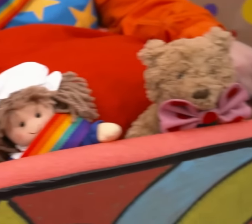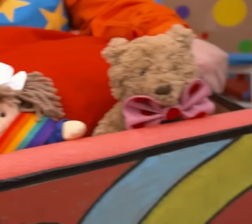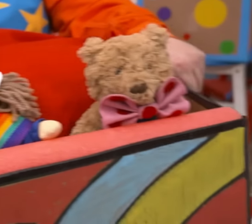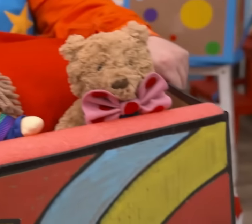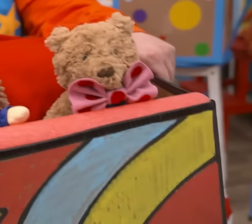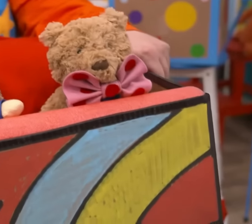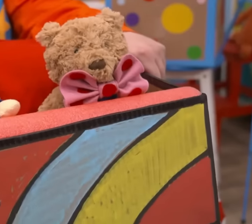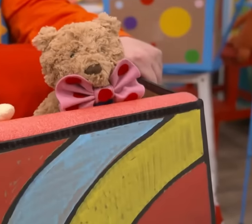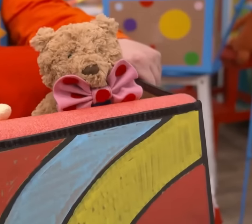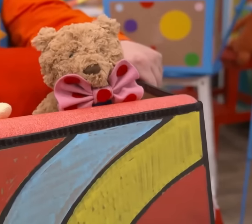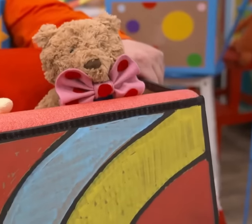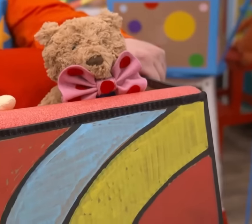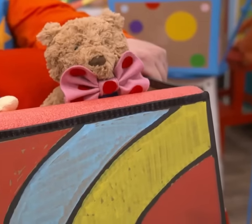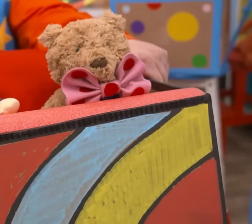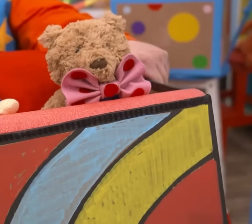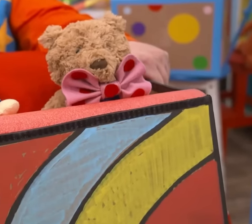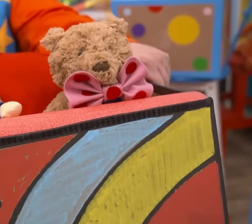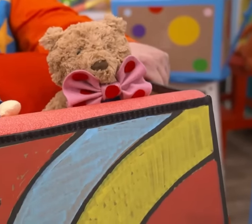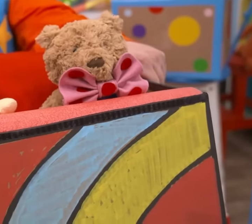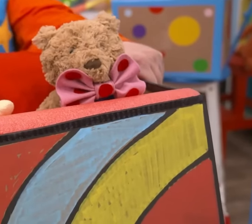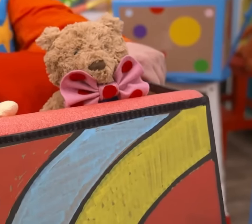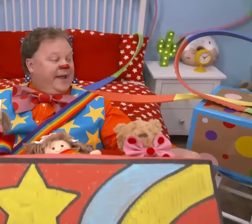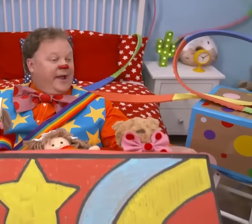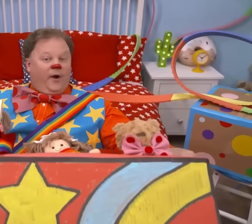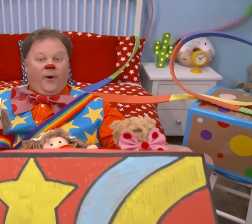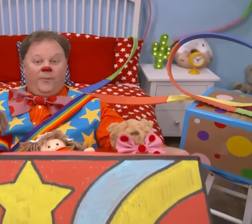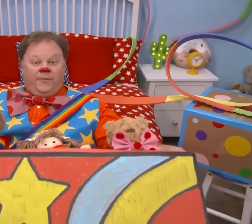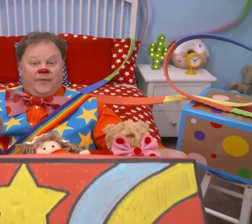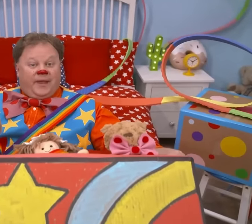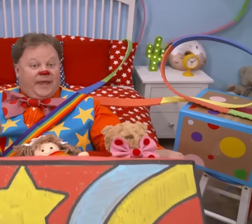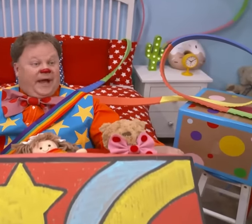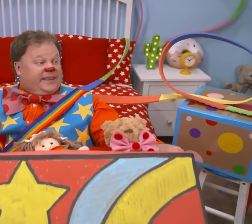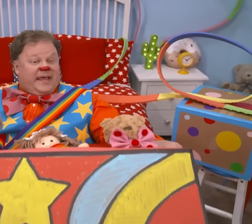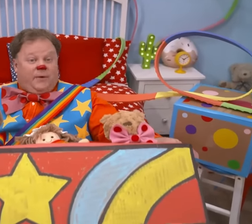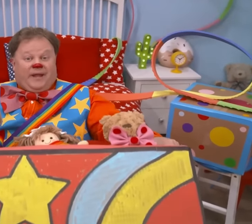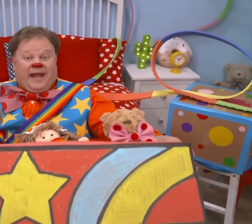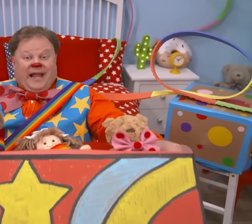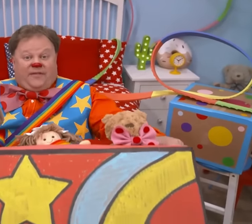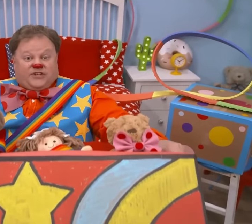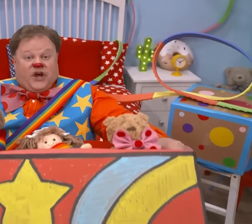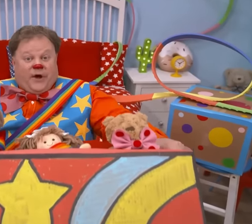Oh, we're going up really high. Oh, I think we're nearly at the top.